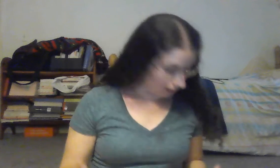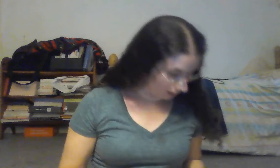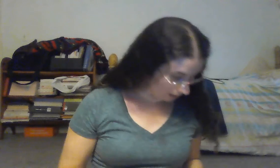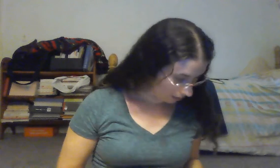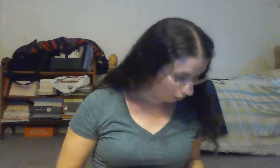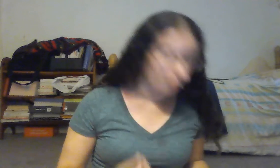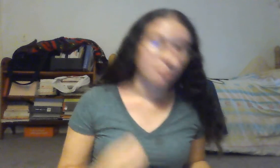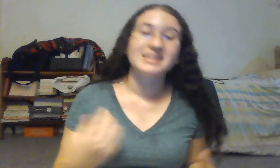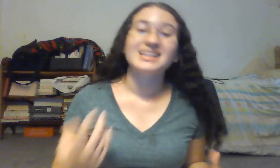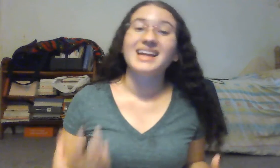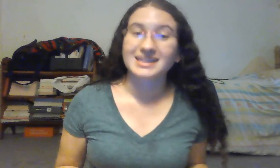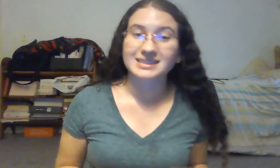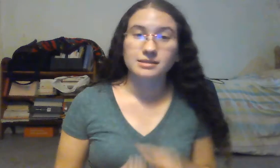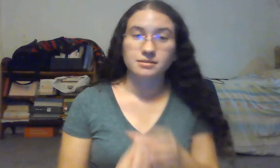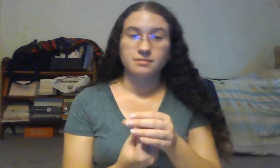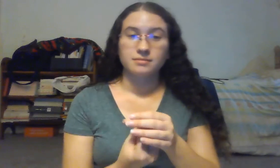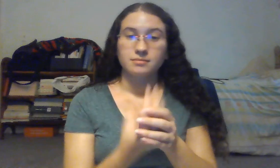Spring or plant.